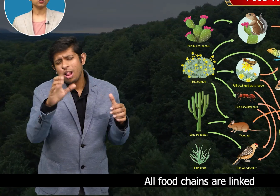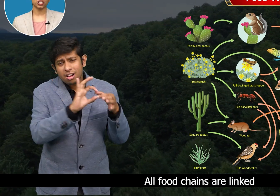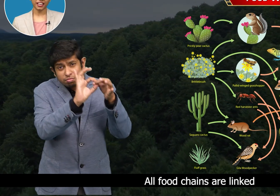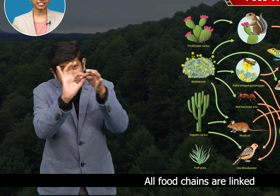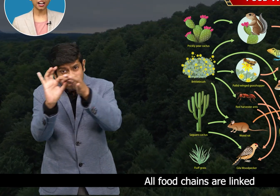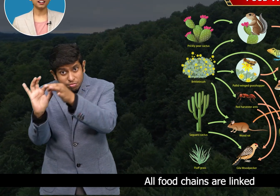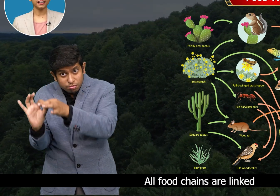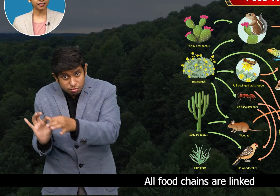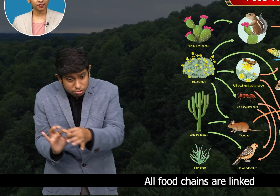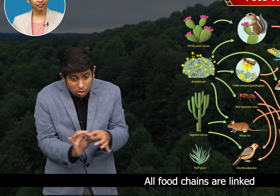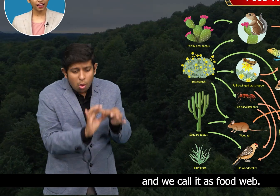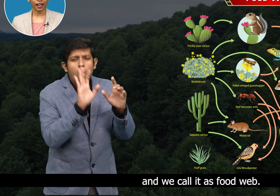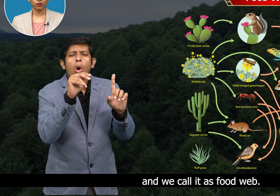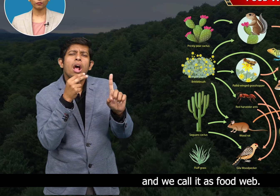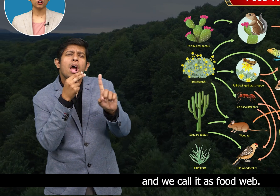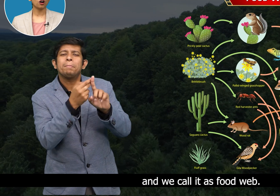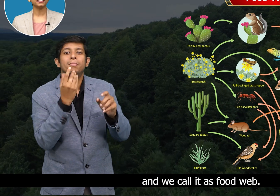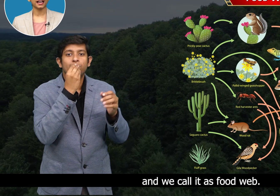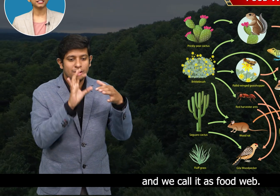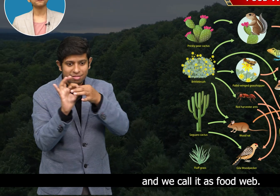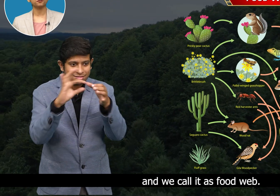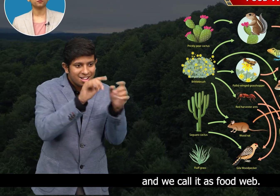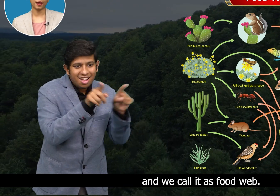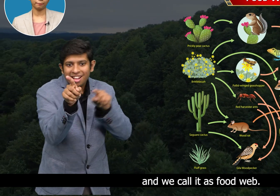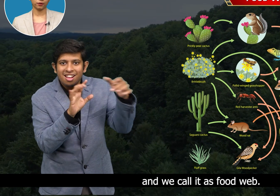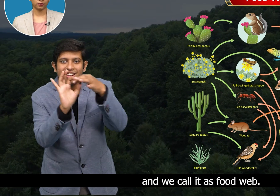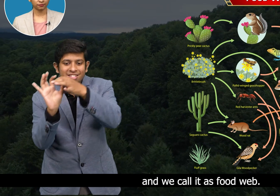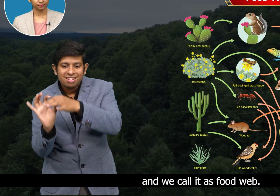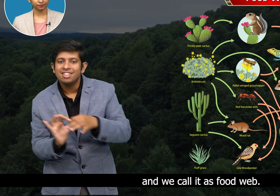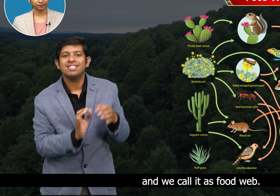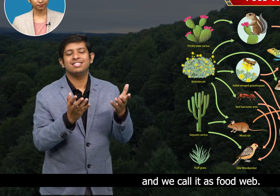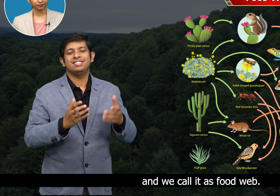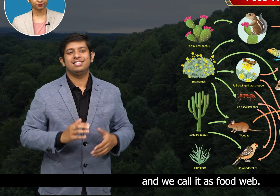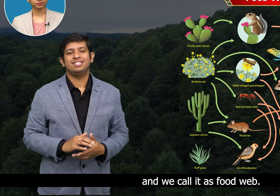All food chains are linked and we call it as food web.